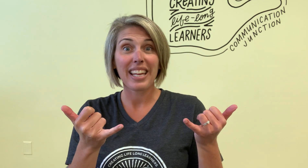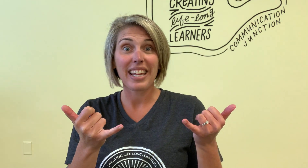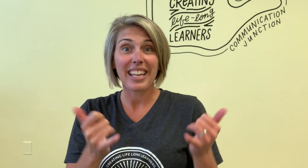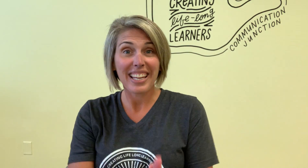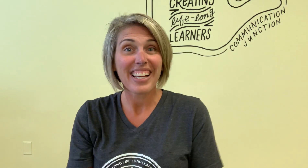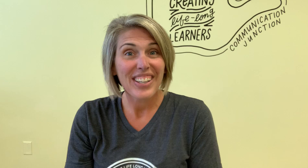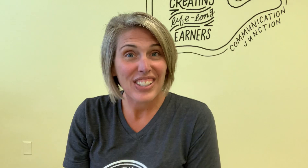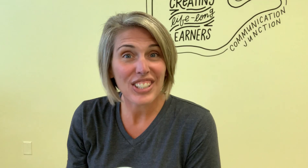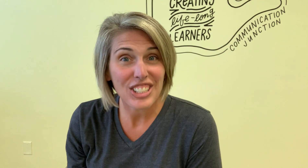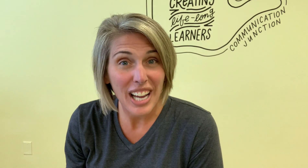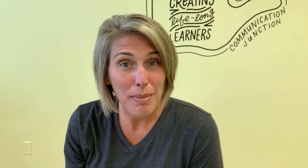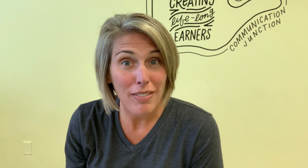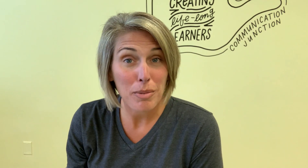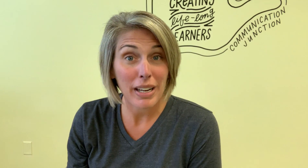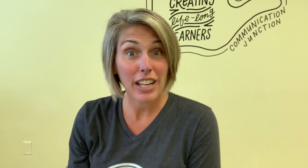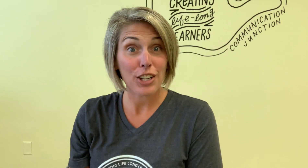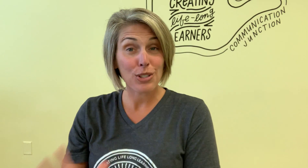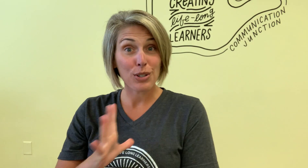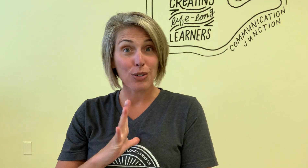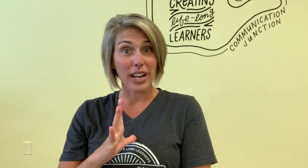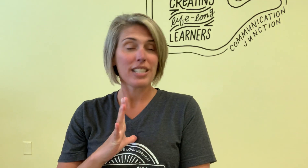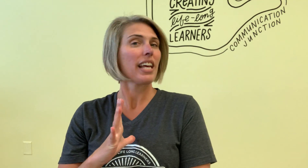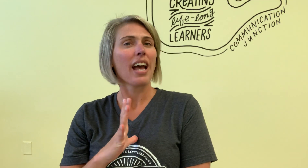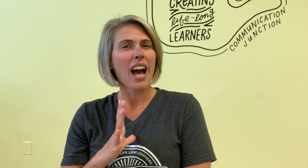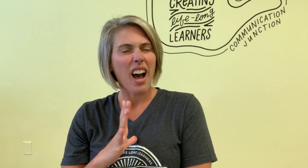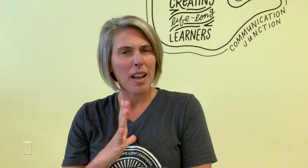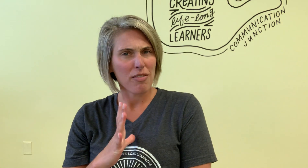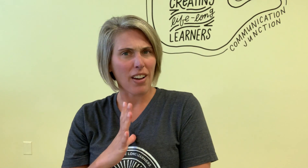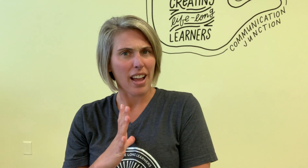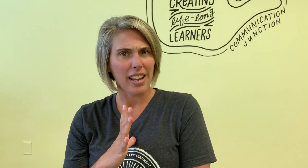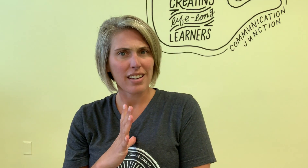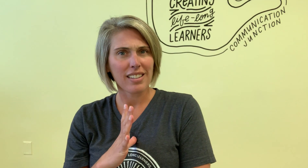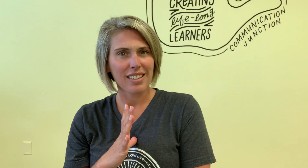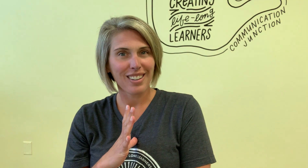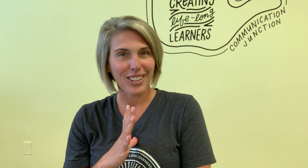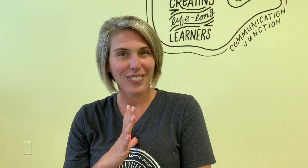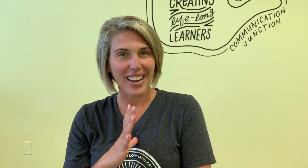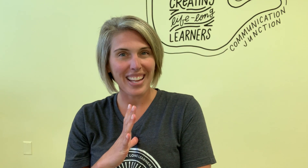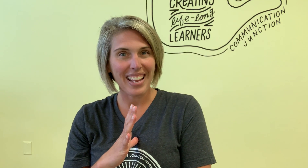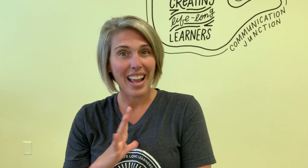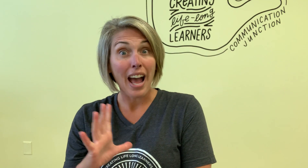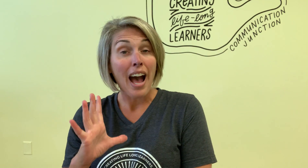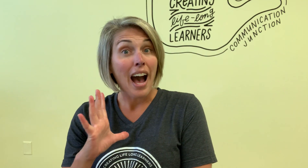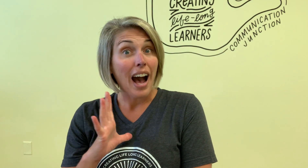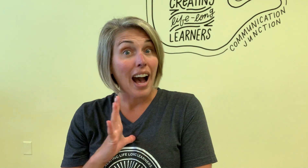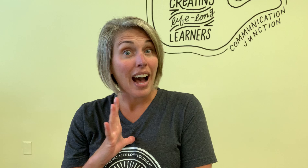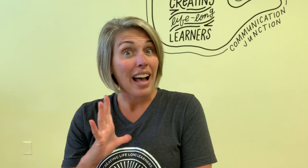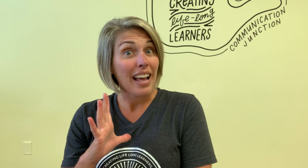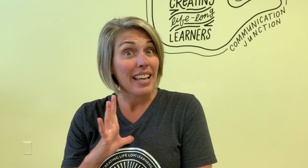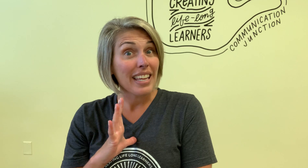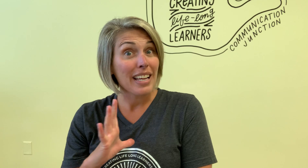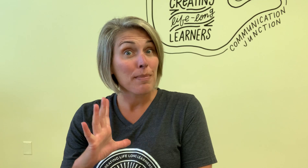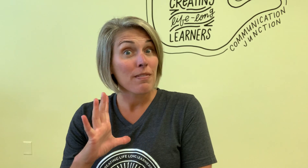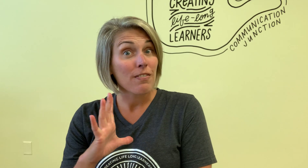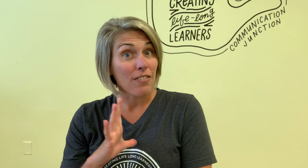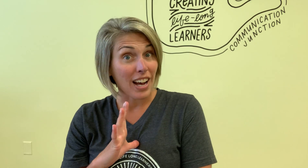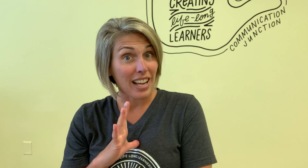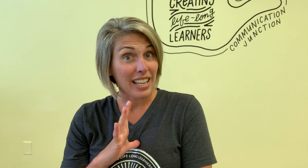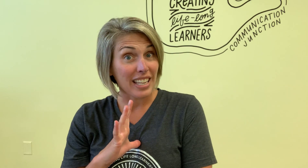today? Good job, everybody. Are you doing great? Say, I'm fine. Are you ready? I am fine,